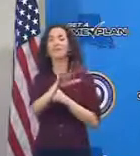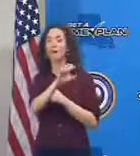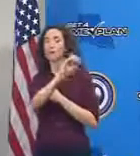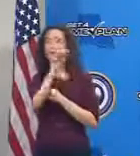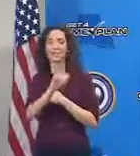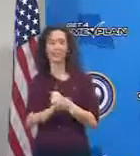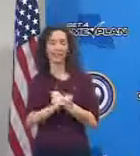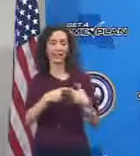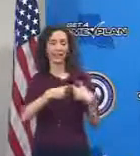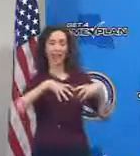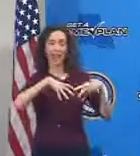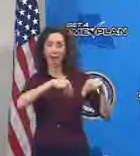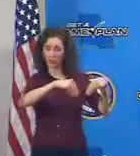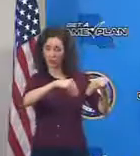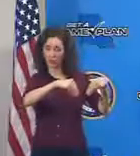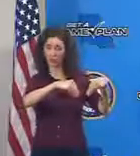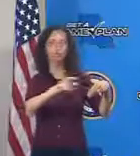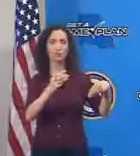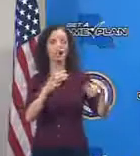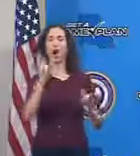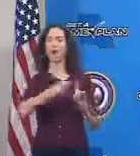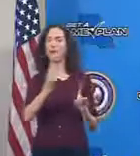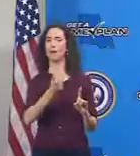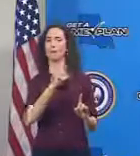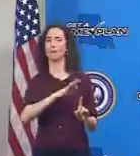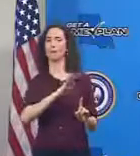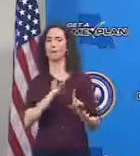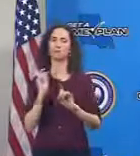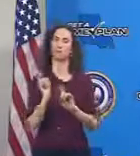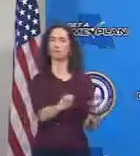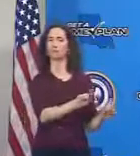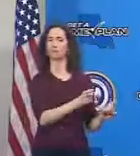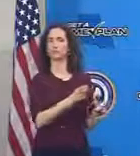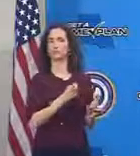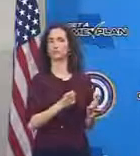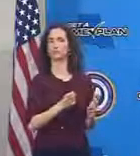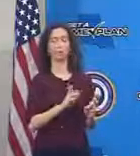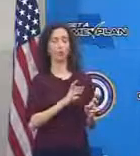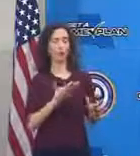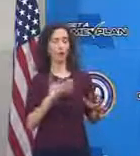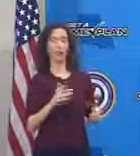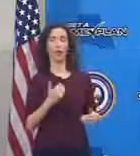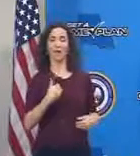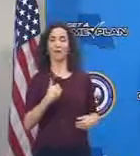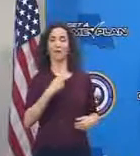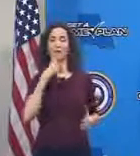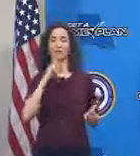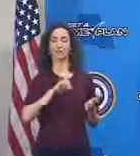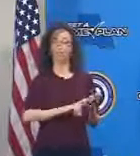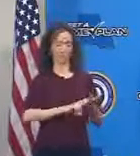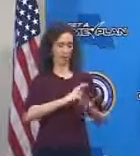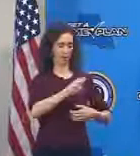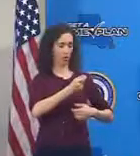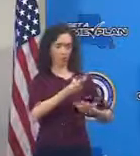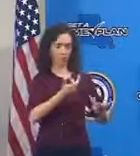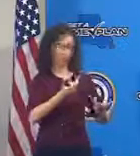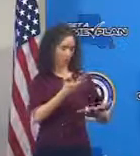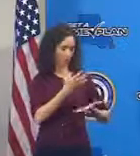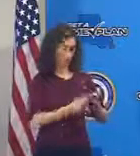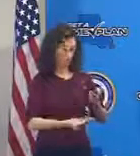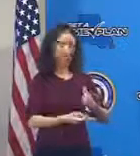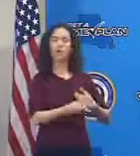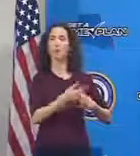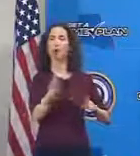power, then we got automatic benefits to replace those SNAP benefits, so those SNAP recipients don't have to do